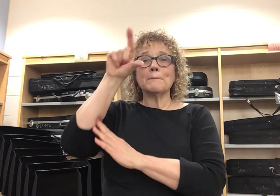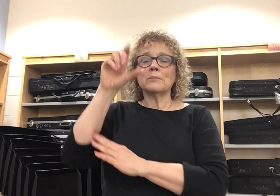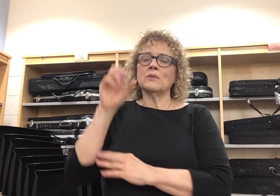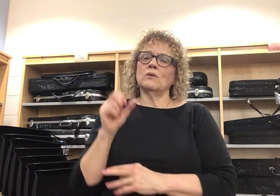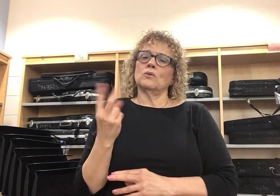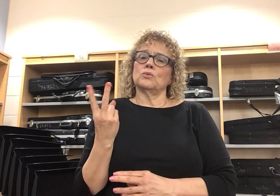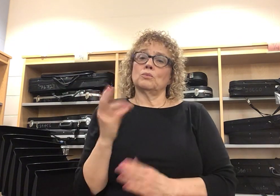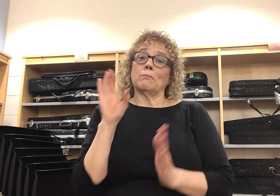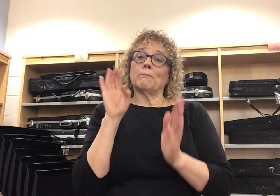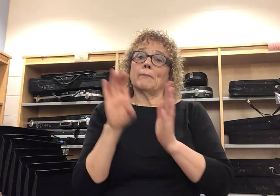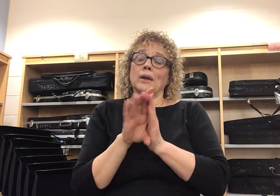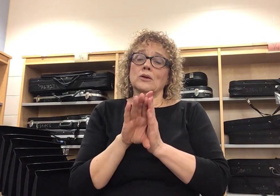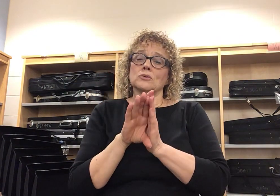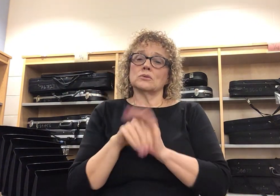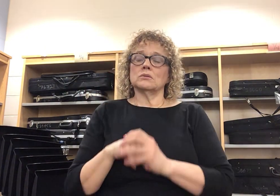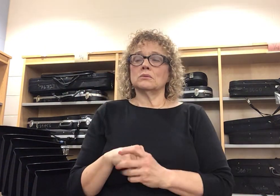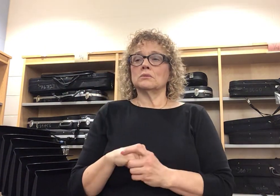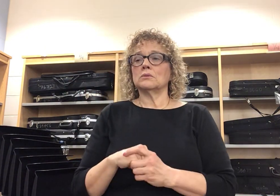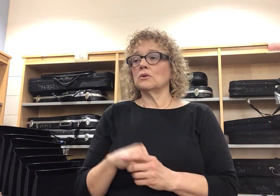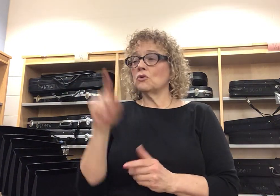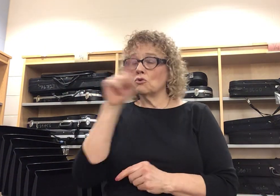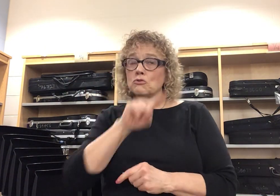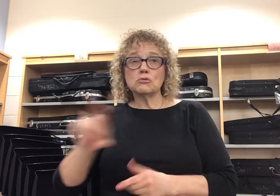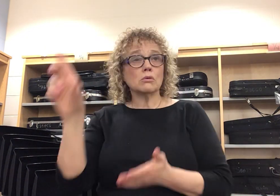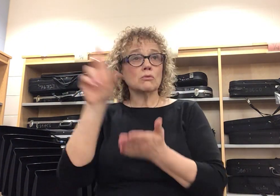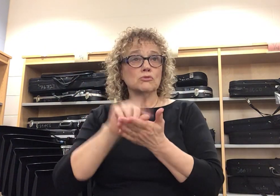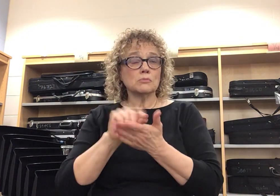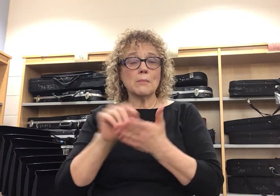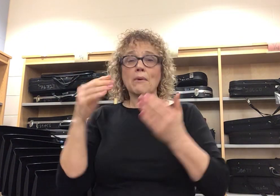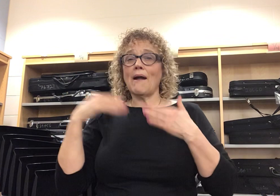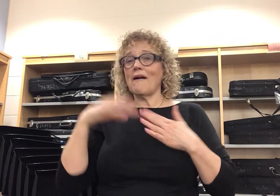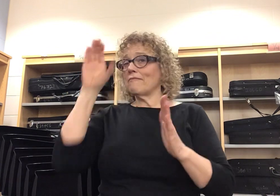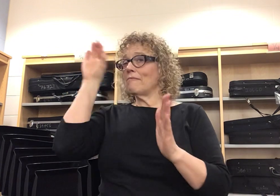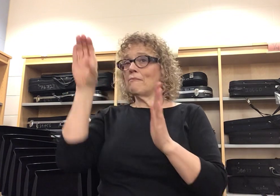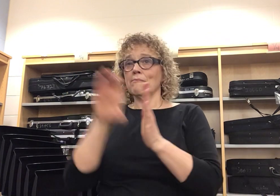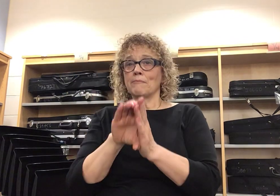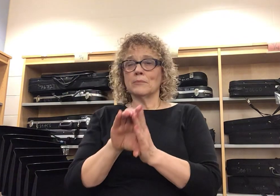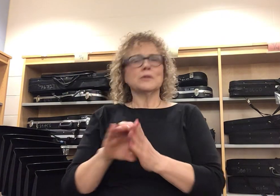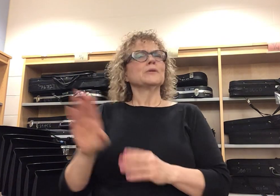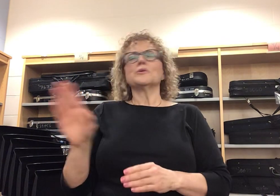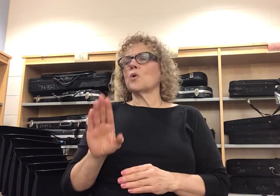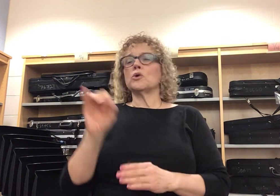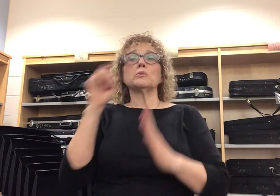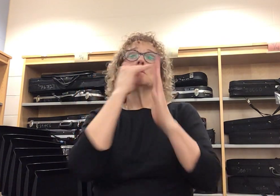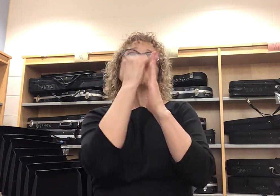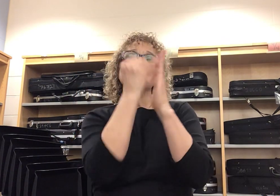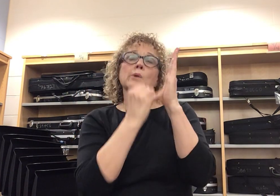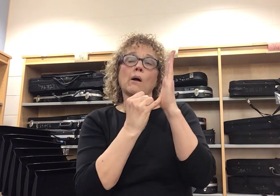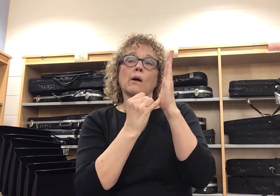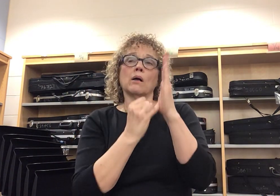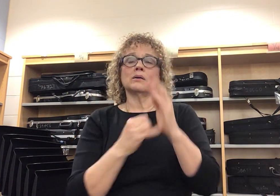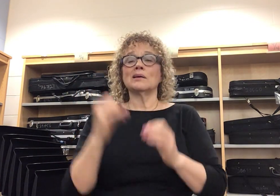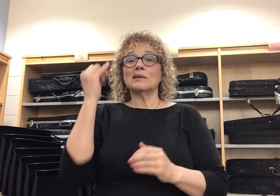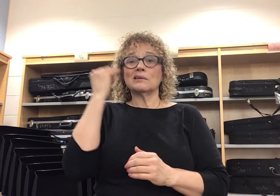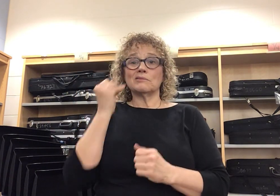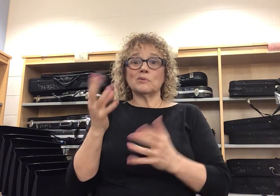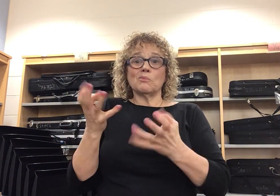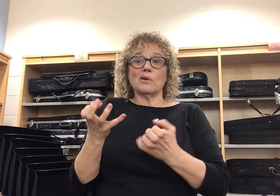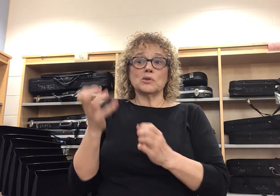newspaper, you're going to illustrate them or draw them, okay? If you do have a photo that you want to use of an actual event here at